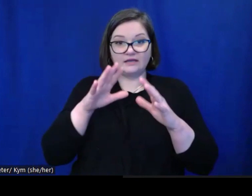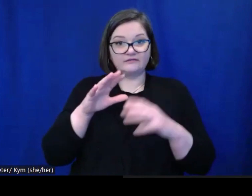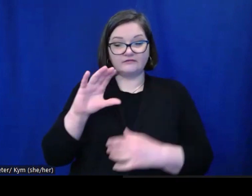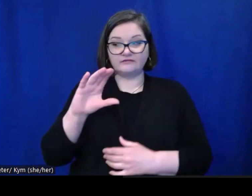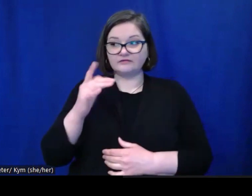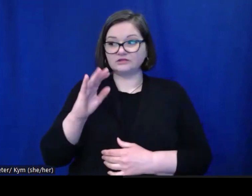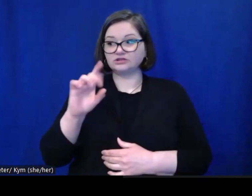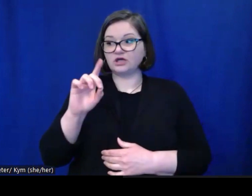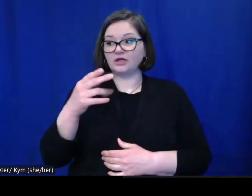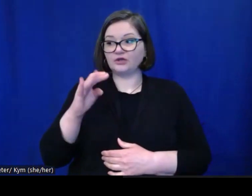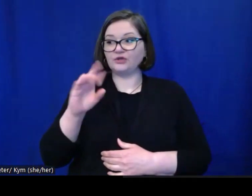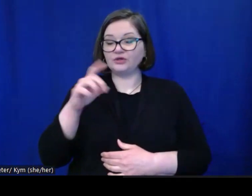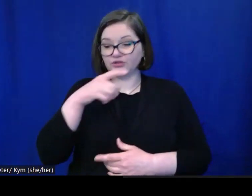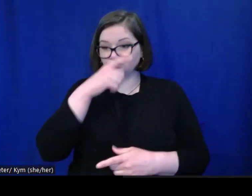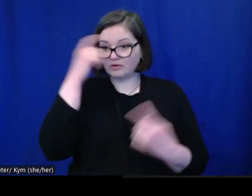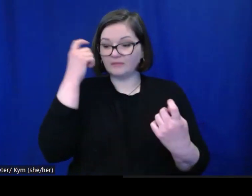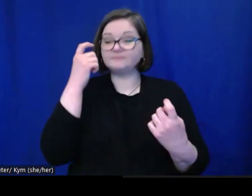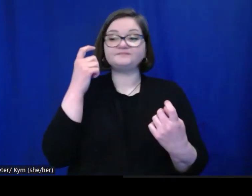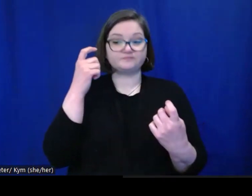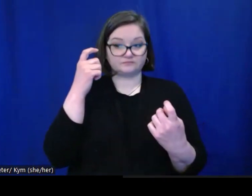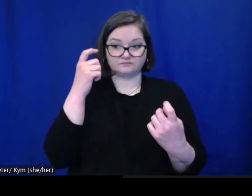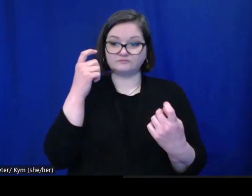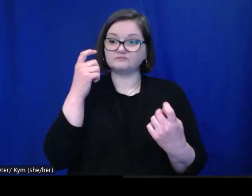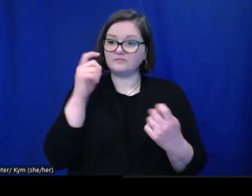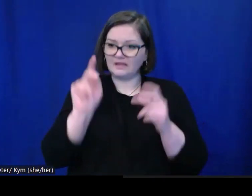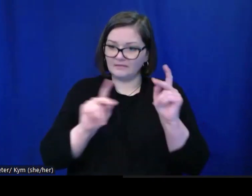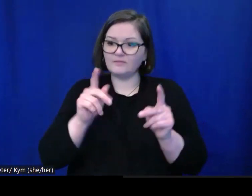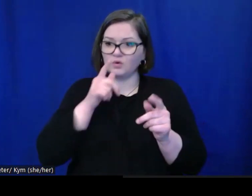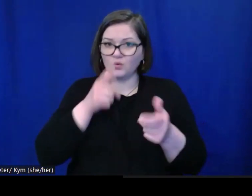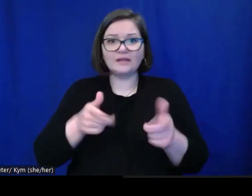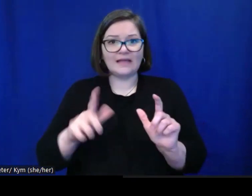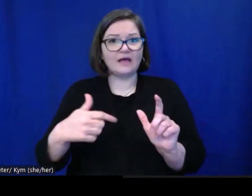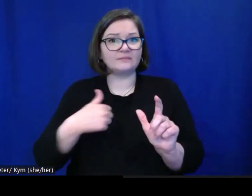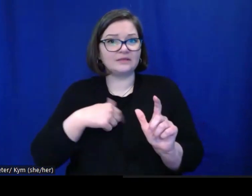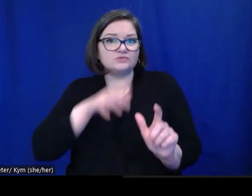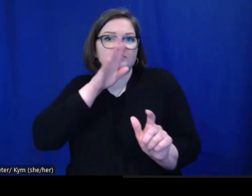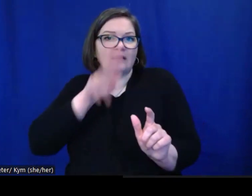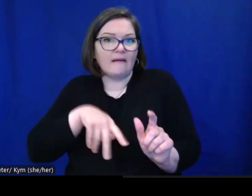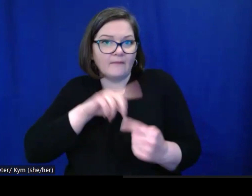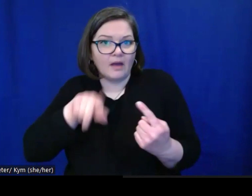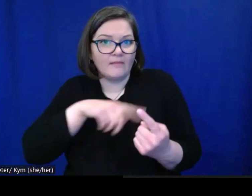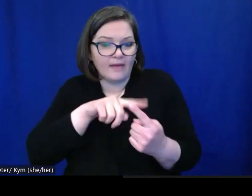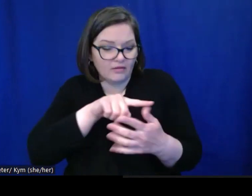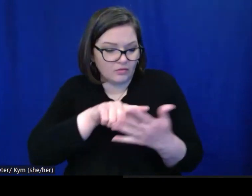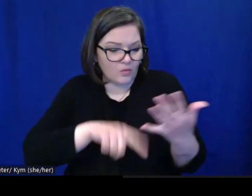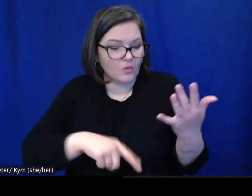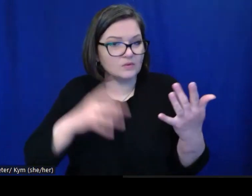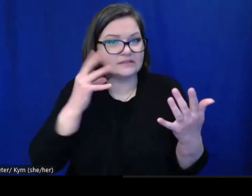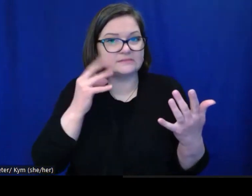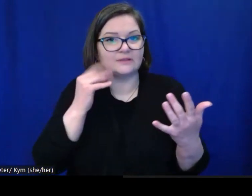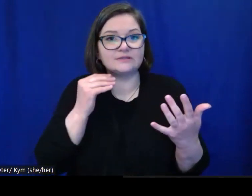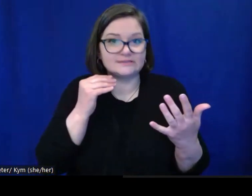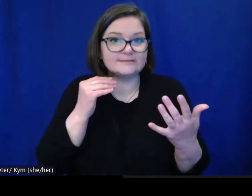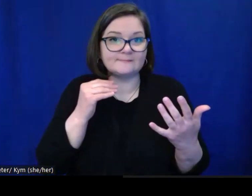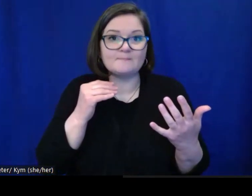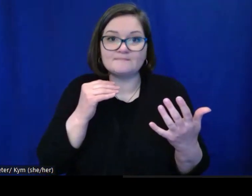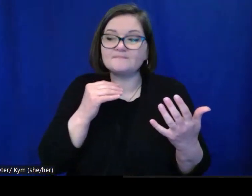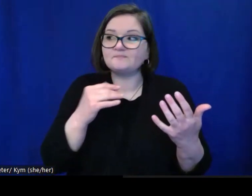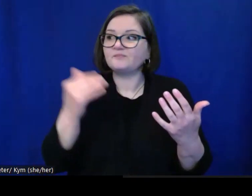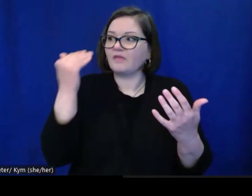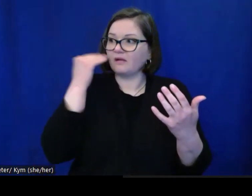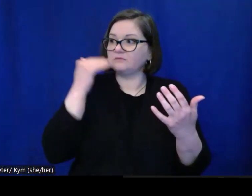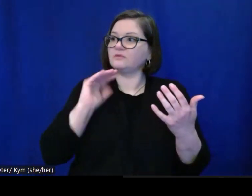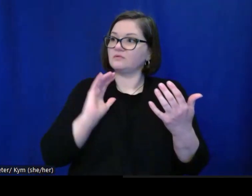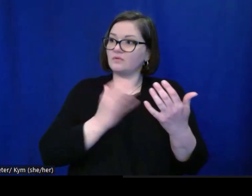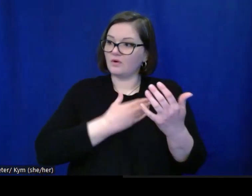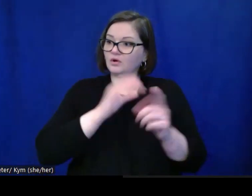was folks allowing me to be vocal about those things. I know that we have a culture of